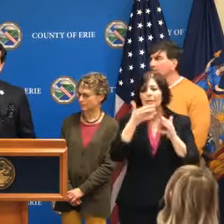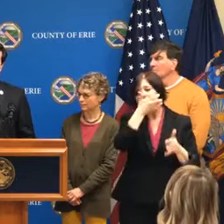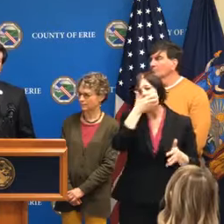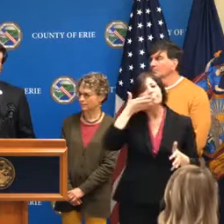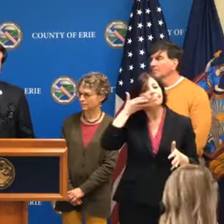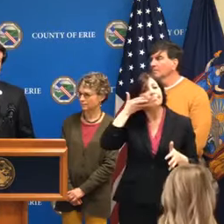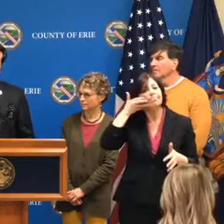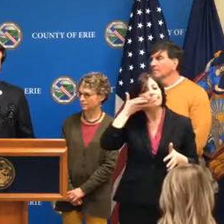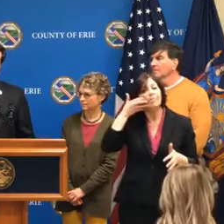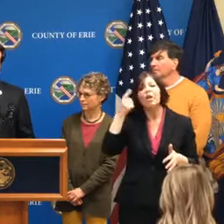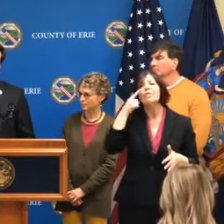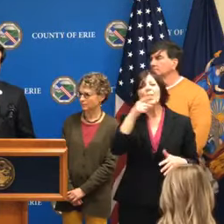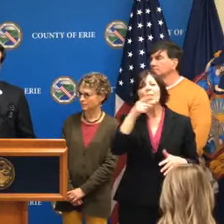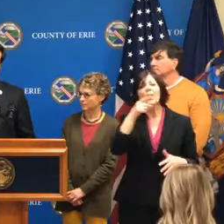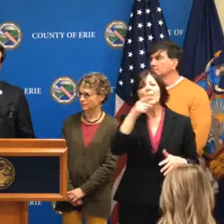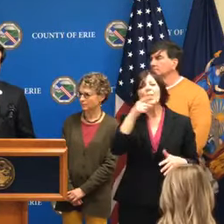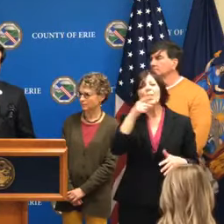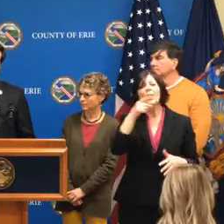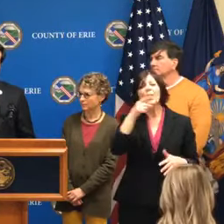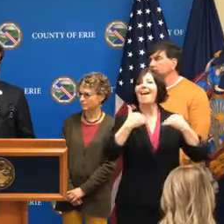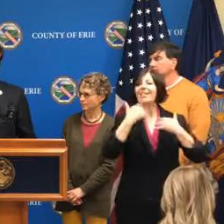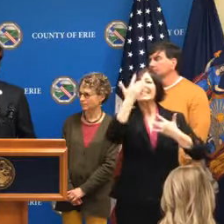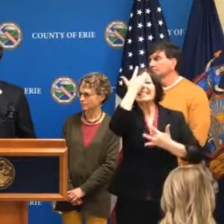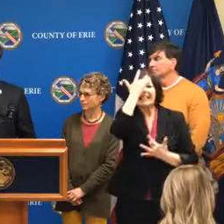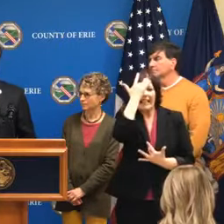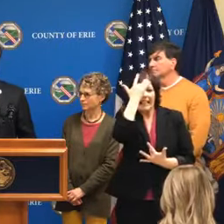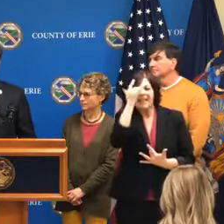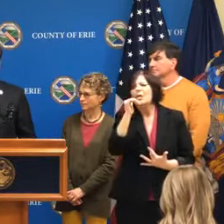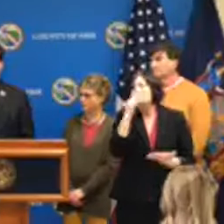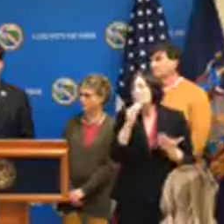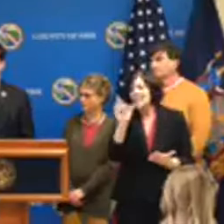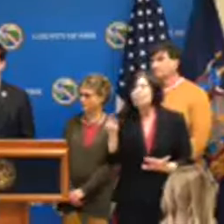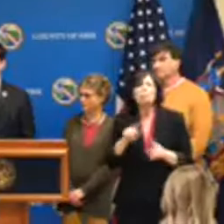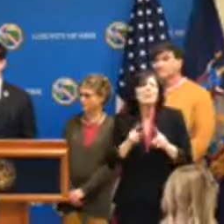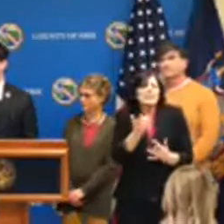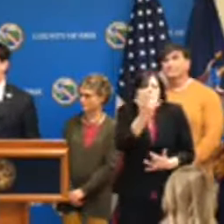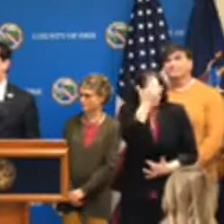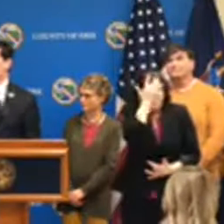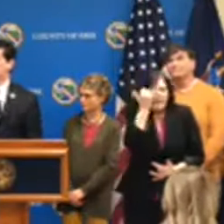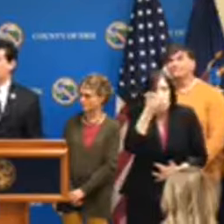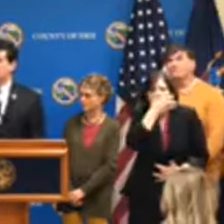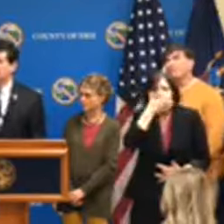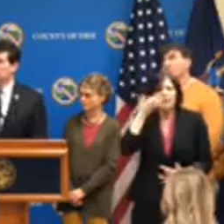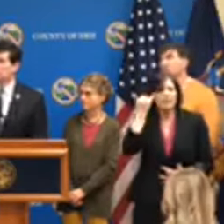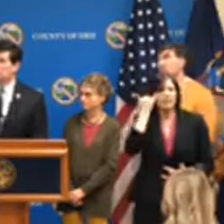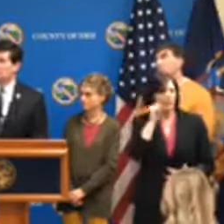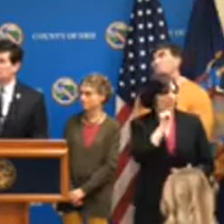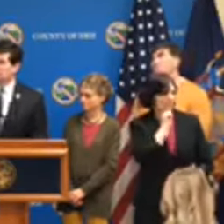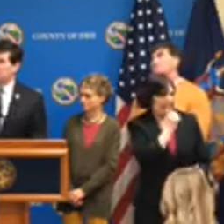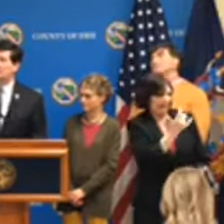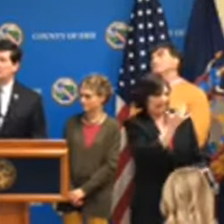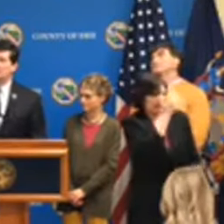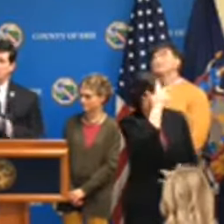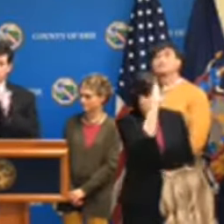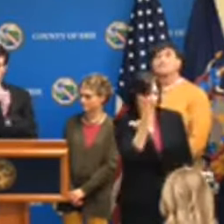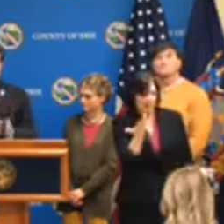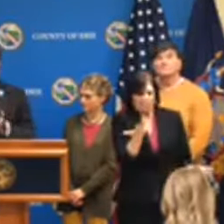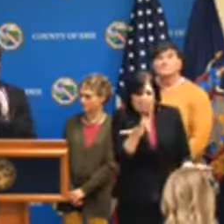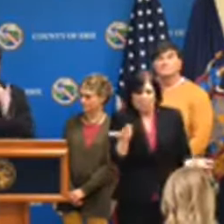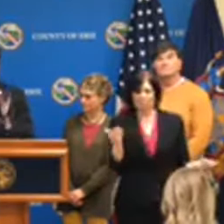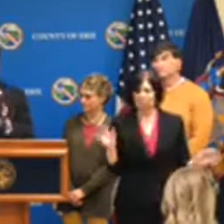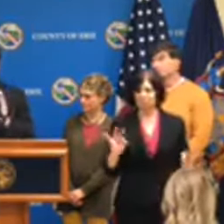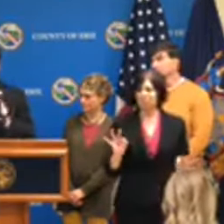face masks are for those that have illness. If you do not have illness, they really won't protect you. It's to protect the individual